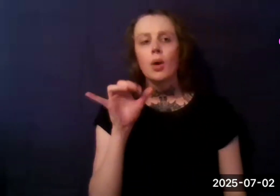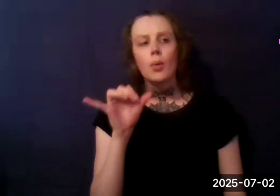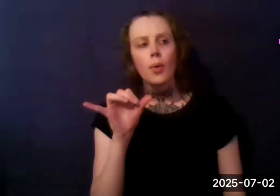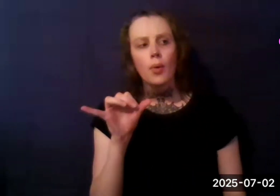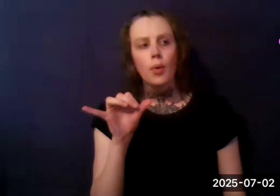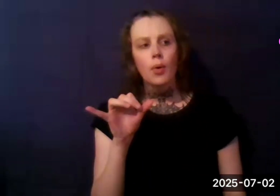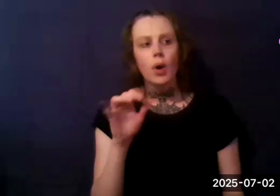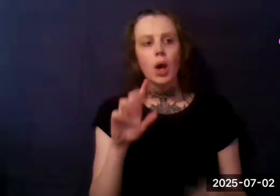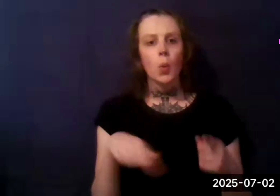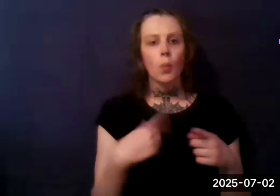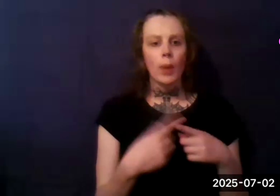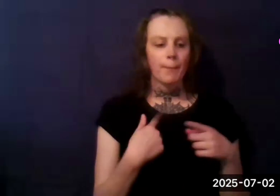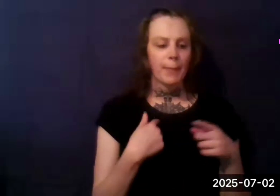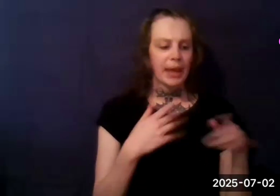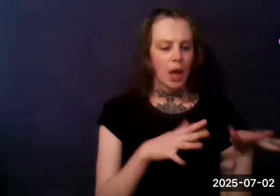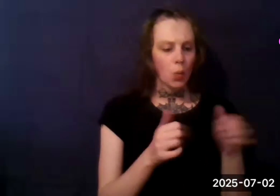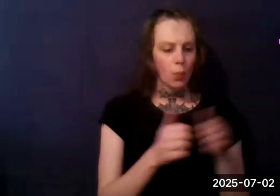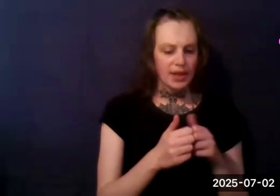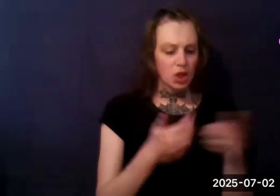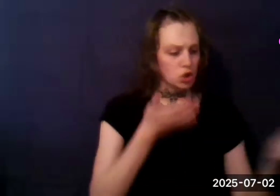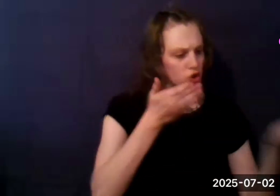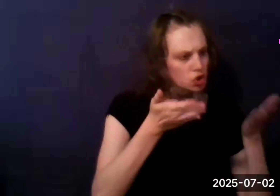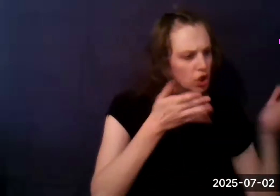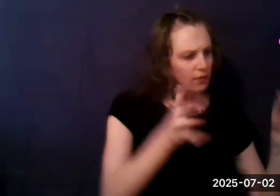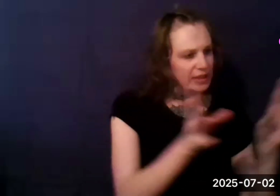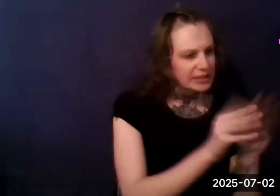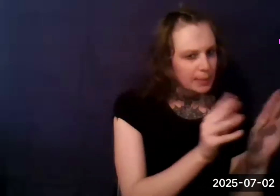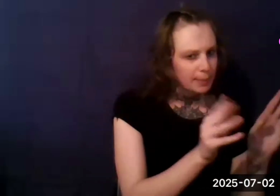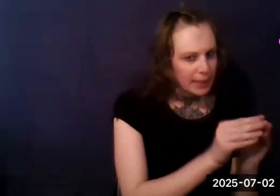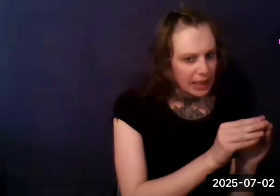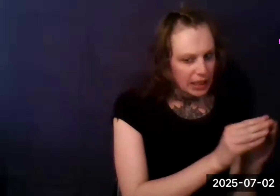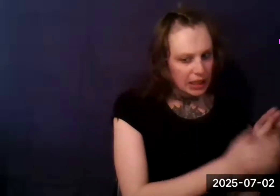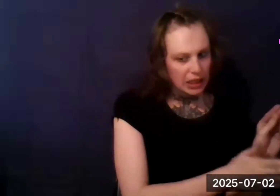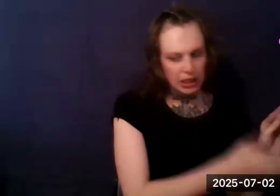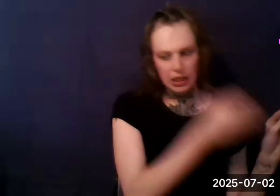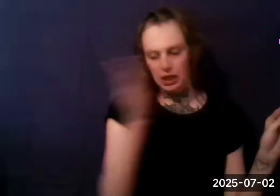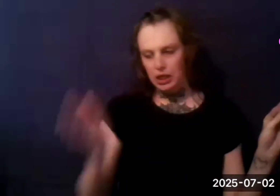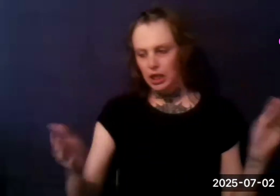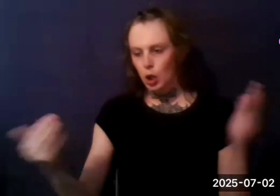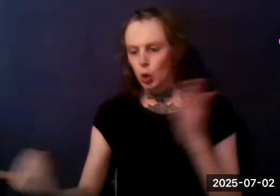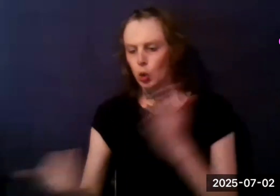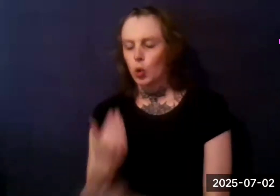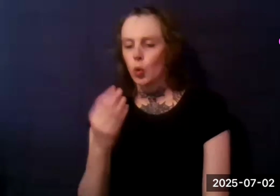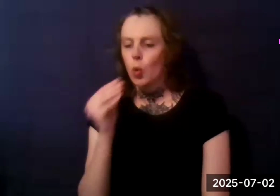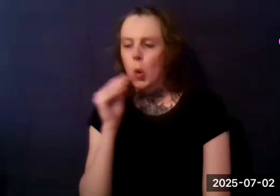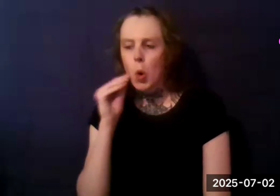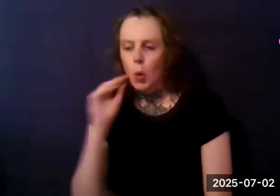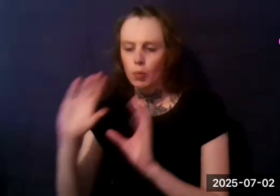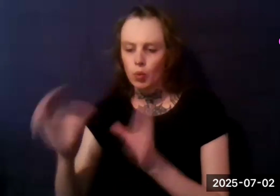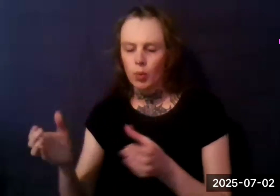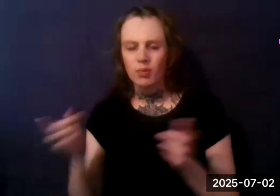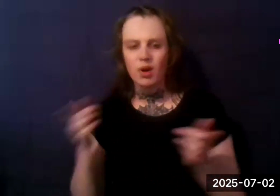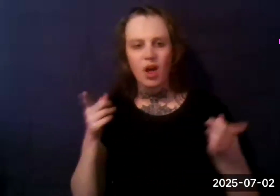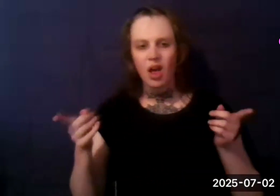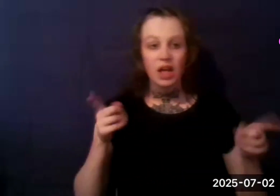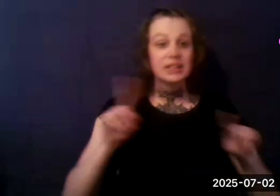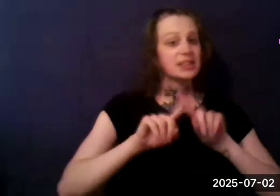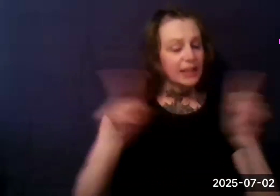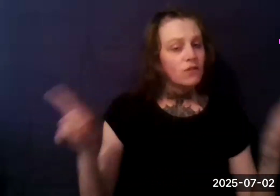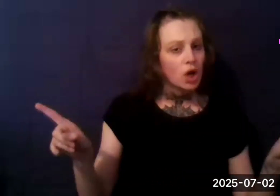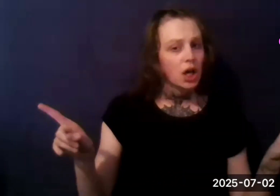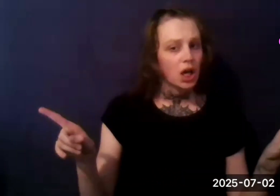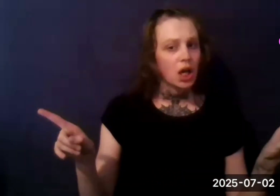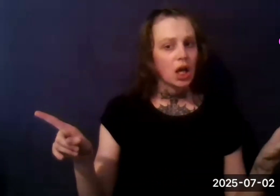people at LICYPAA for the first time in a while, because I would go to the meetings, but I wouldn't like go out with them like to in-person meetings and like go